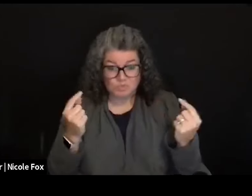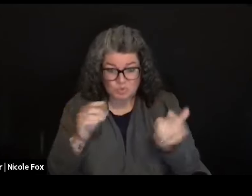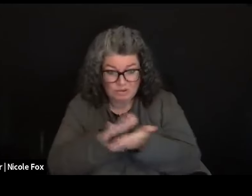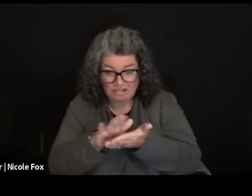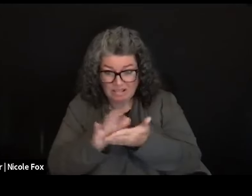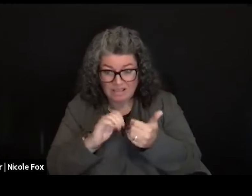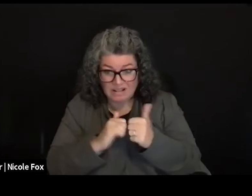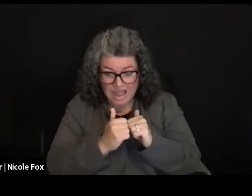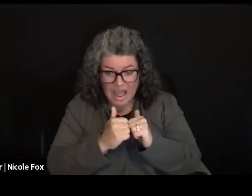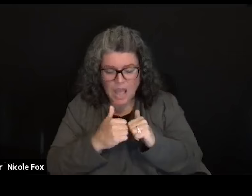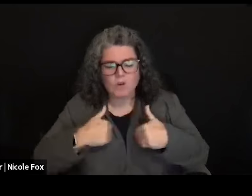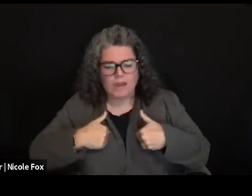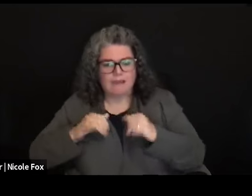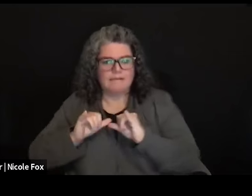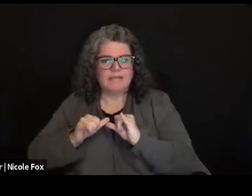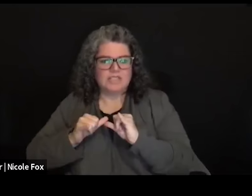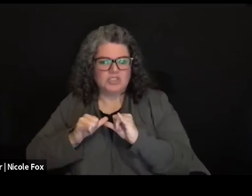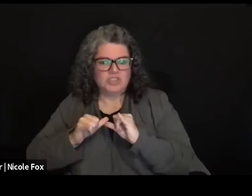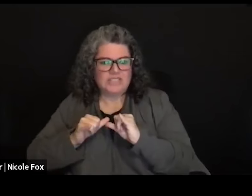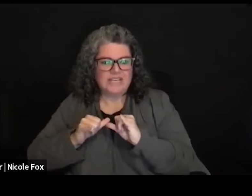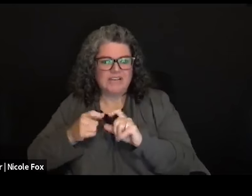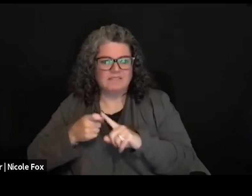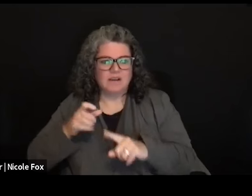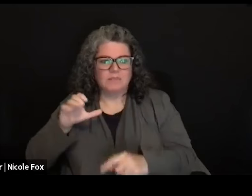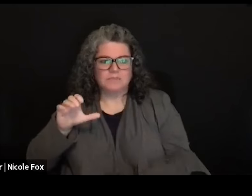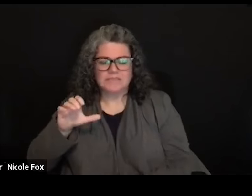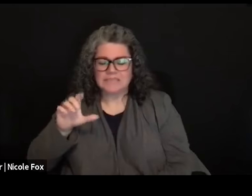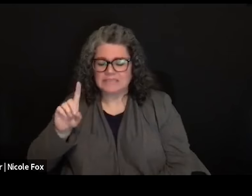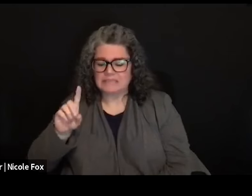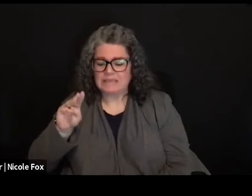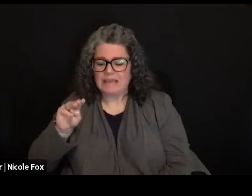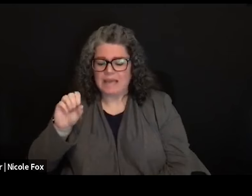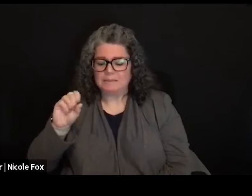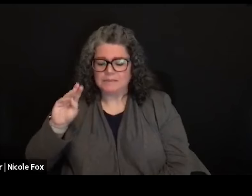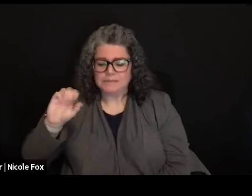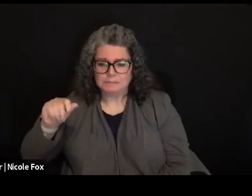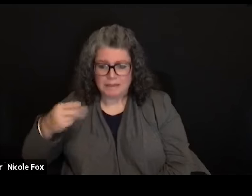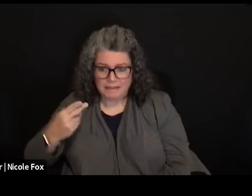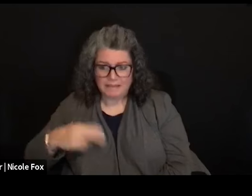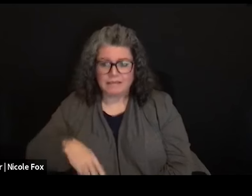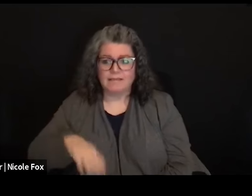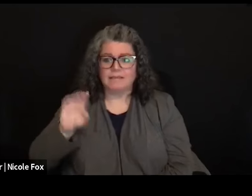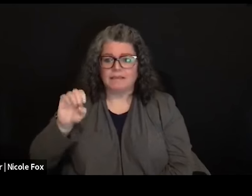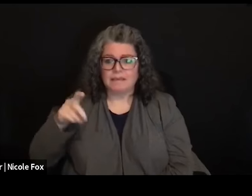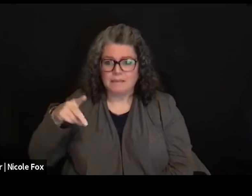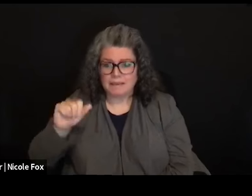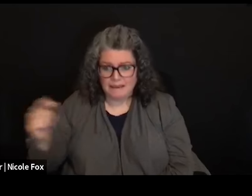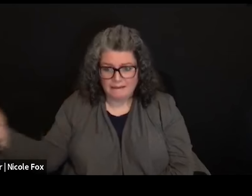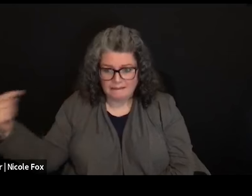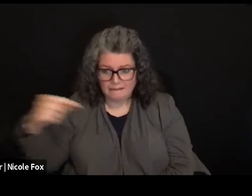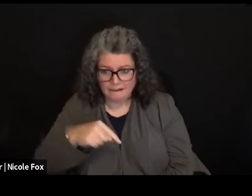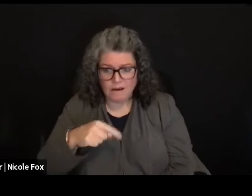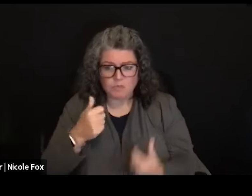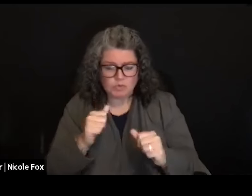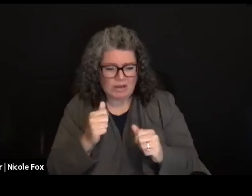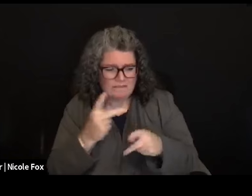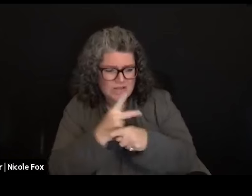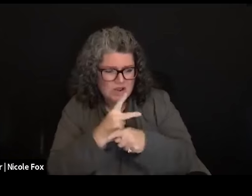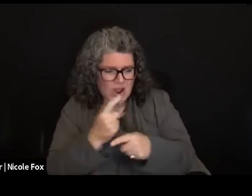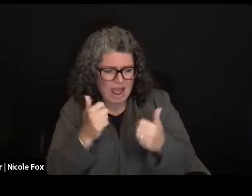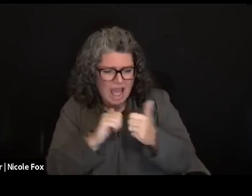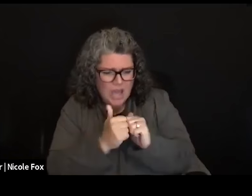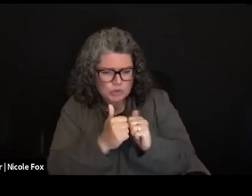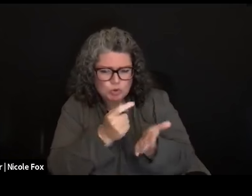we have engineers from CDM Smith Engineering and the EPA, and we're trying to develop the best treatment options for